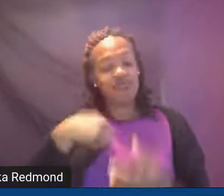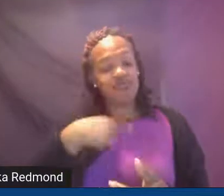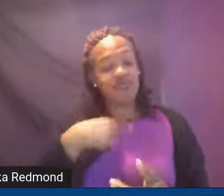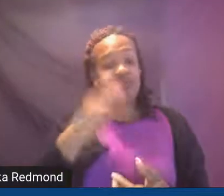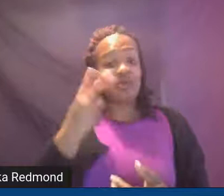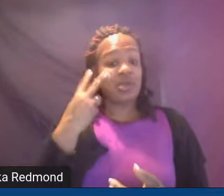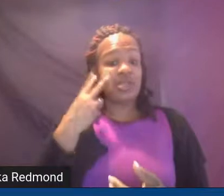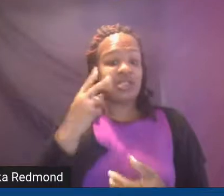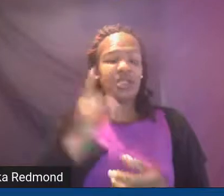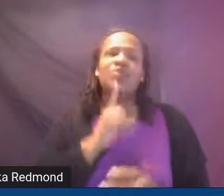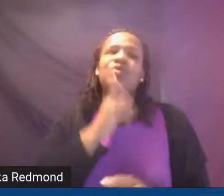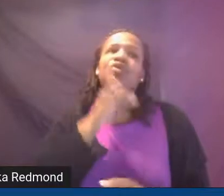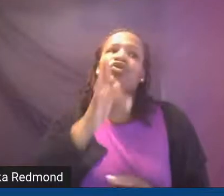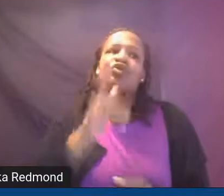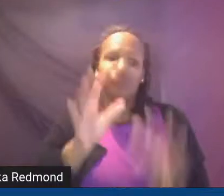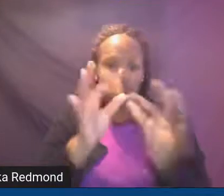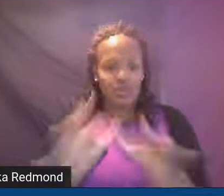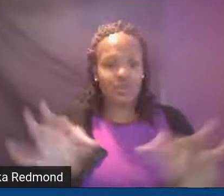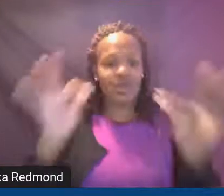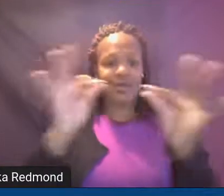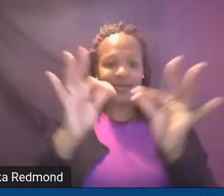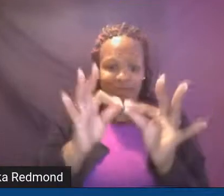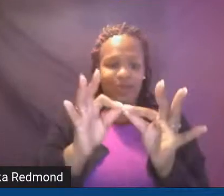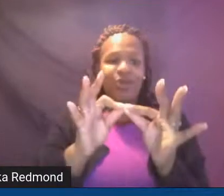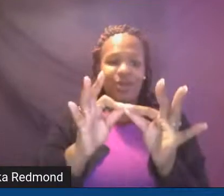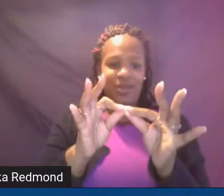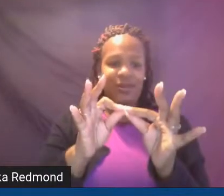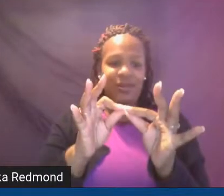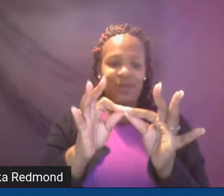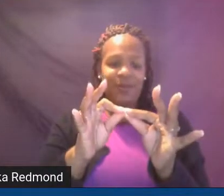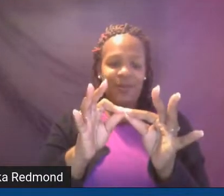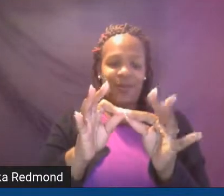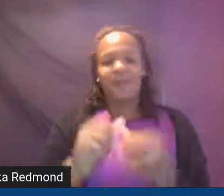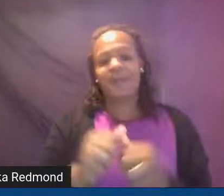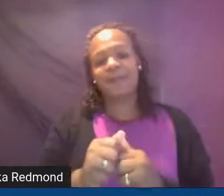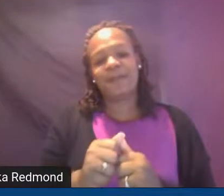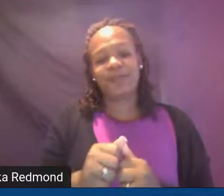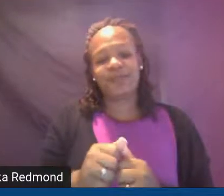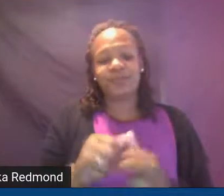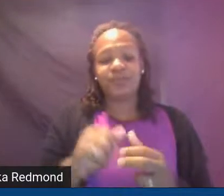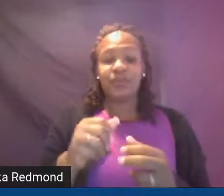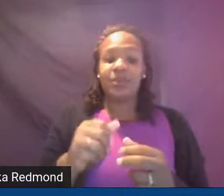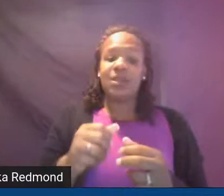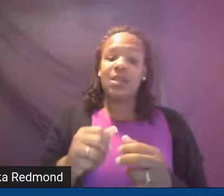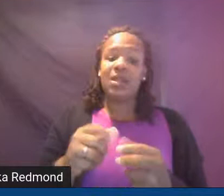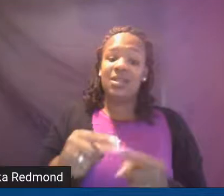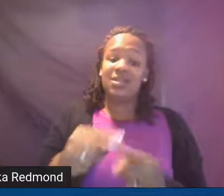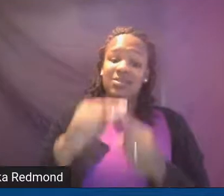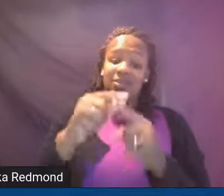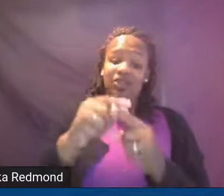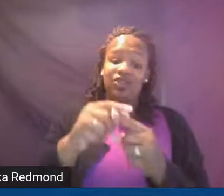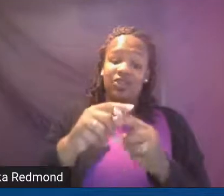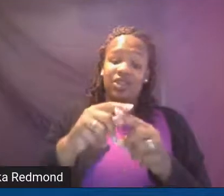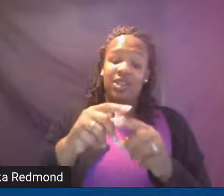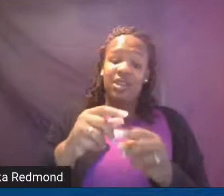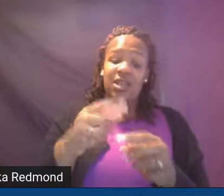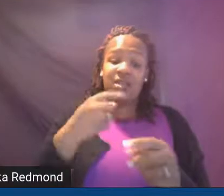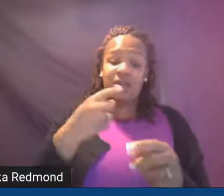All the affective privilege and all these other things, you know, kind of fall aside when you're dealing with a global catastrophe.